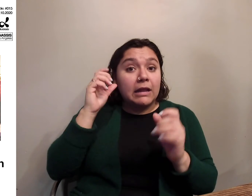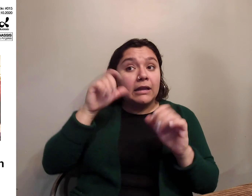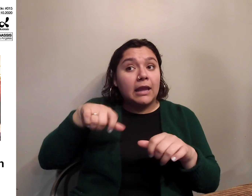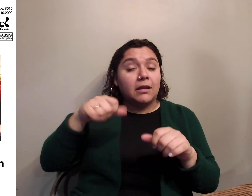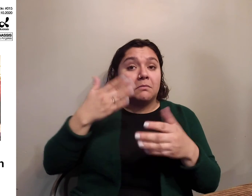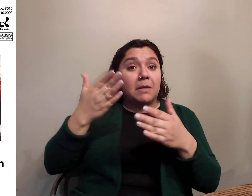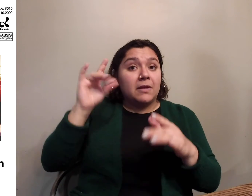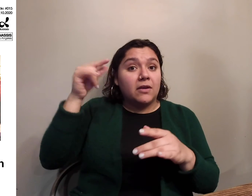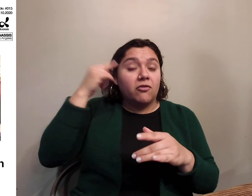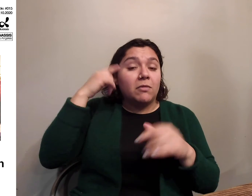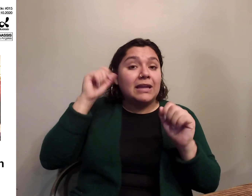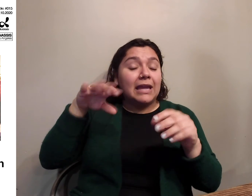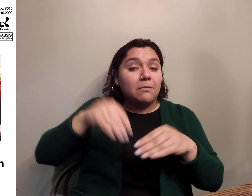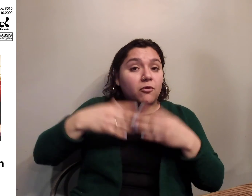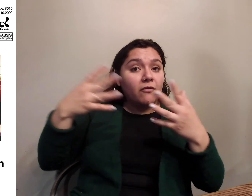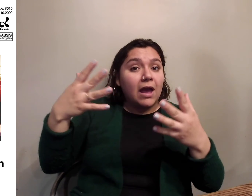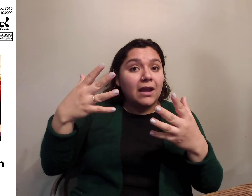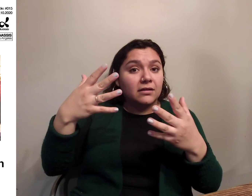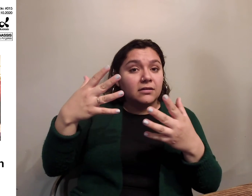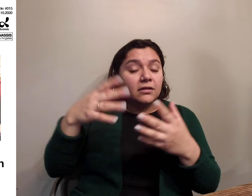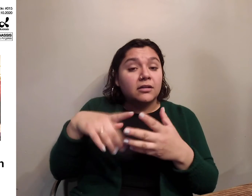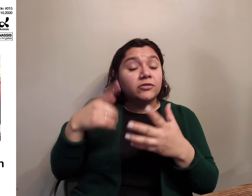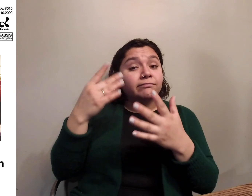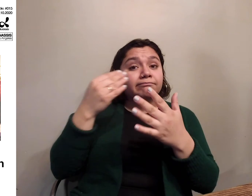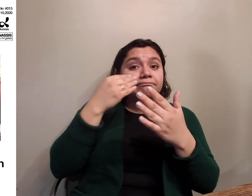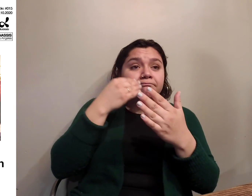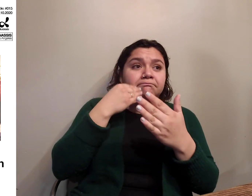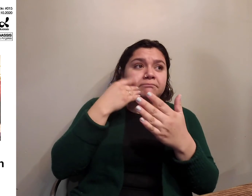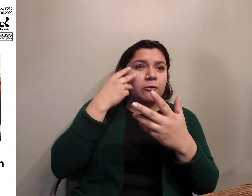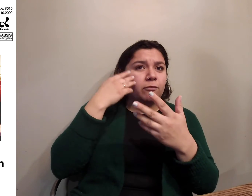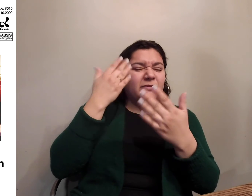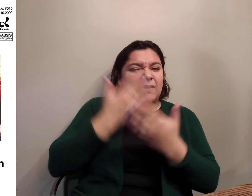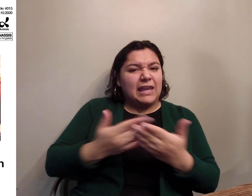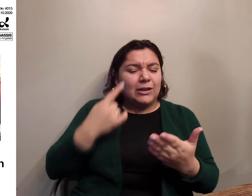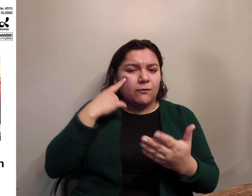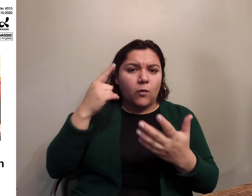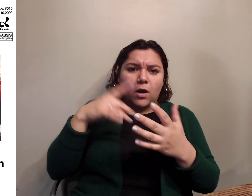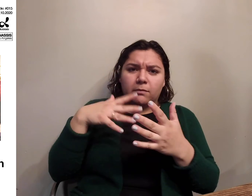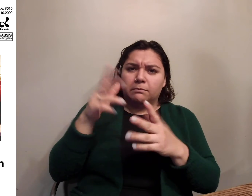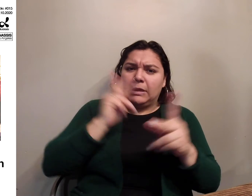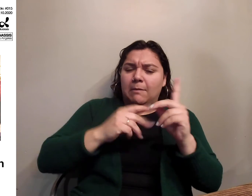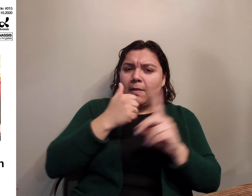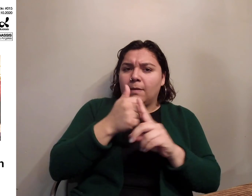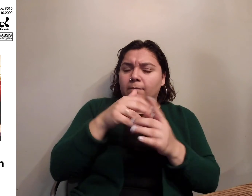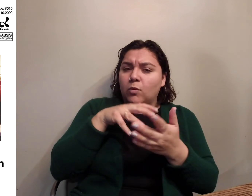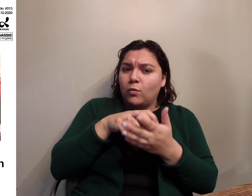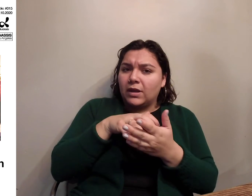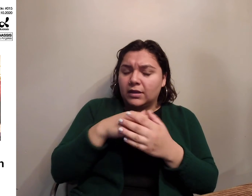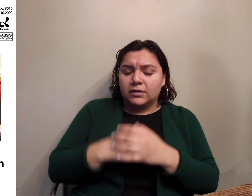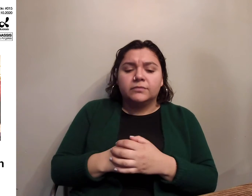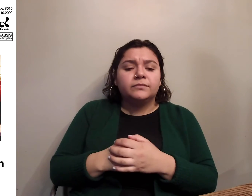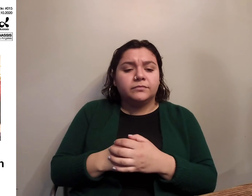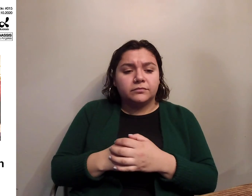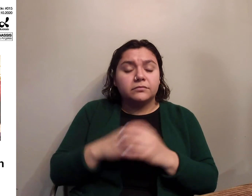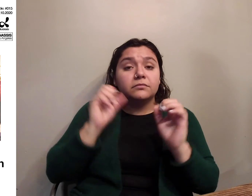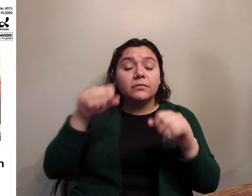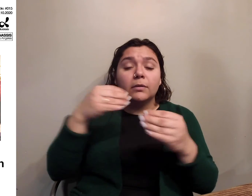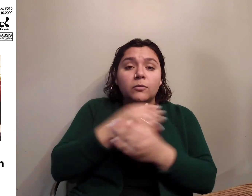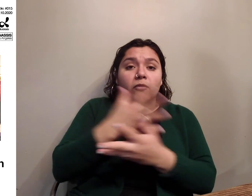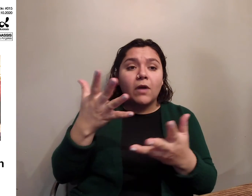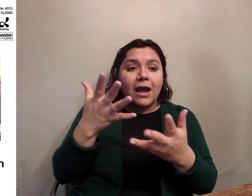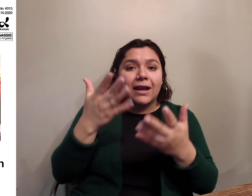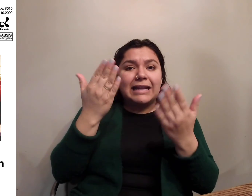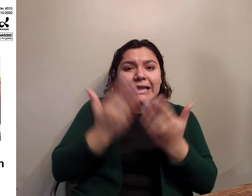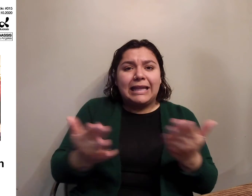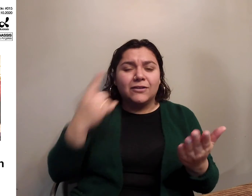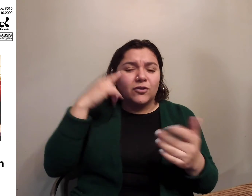provide sustenance for vulnerable people. They can provide school lunches for every child. At least that's